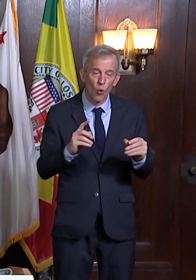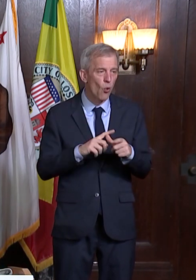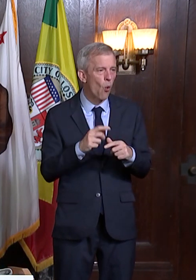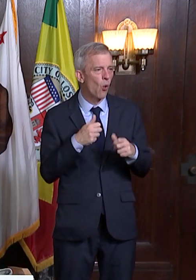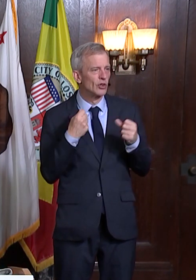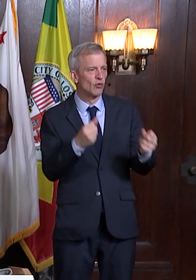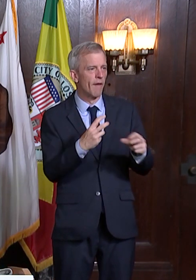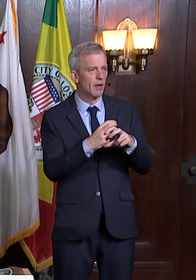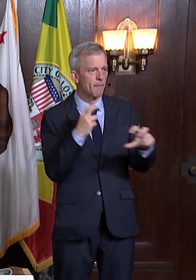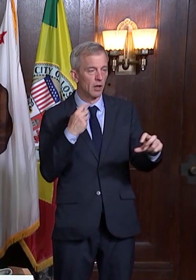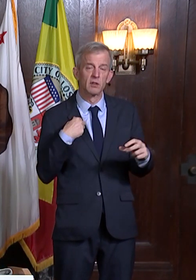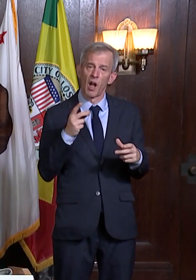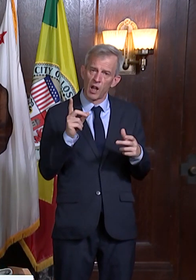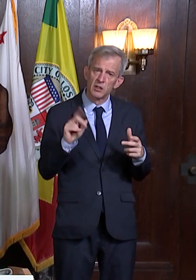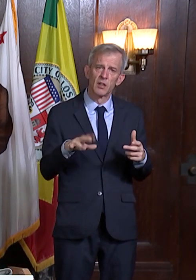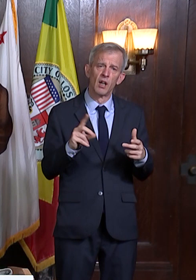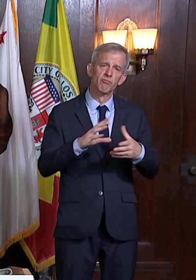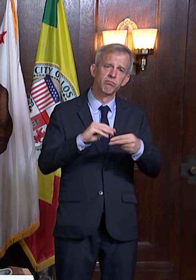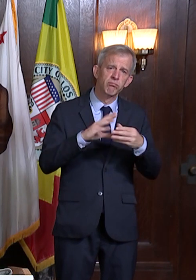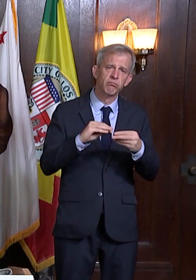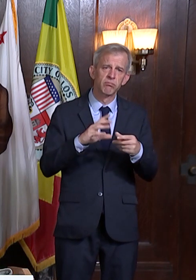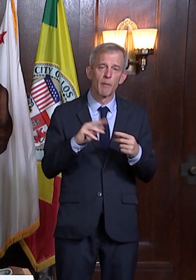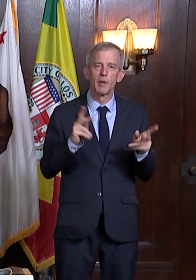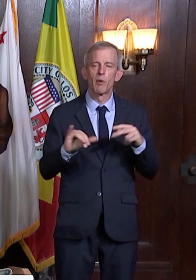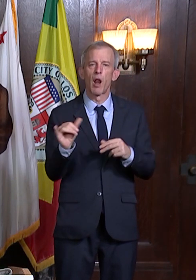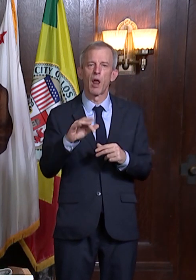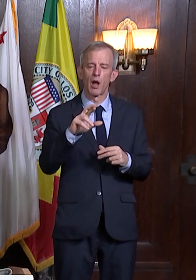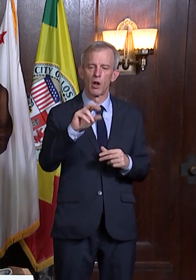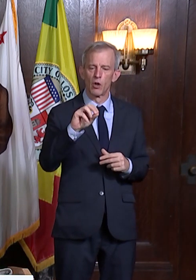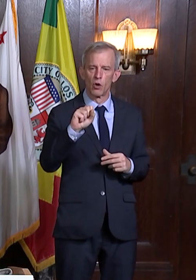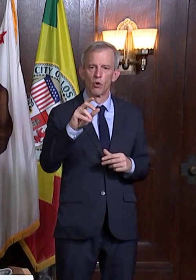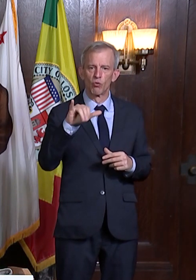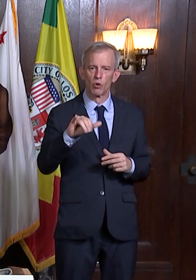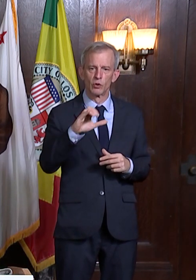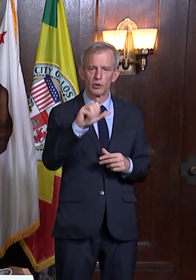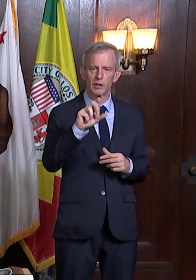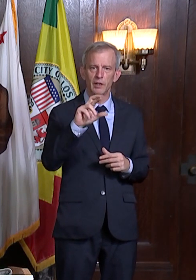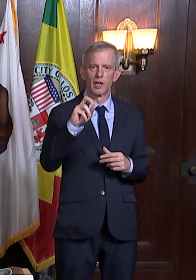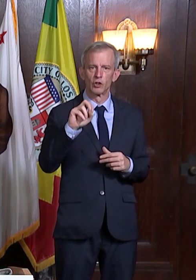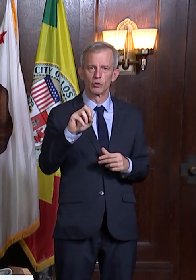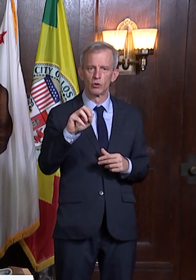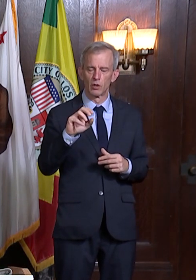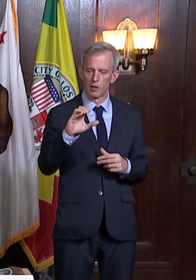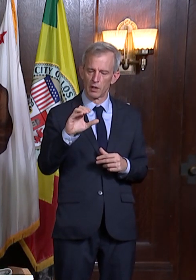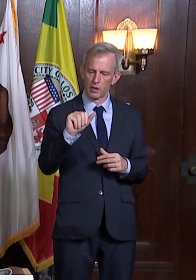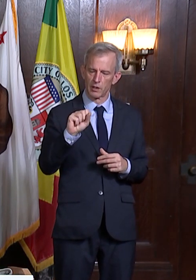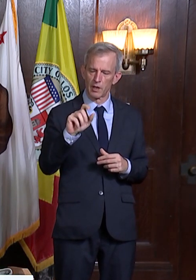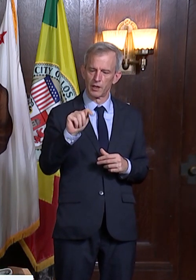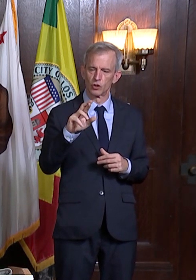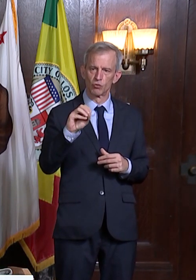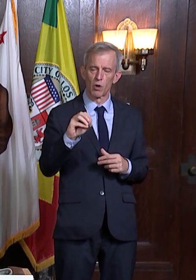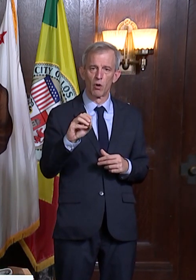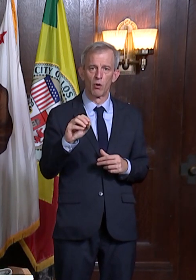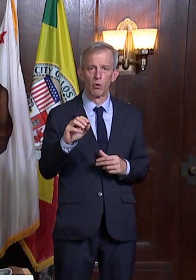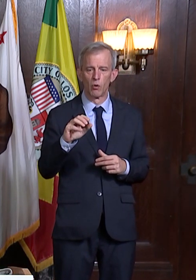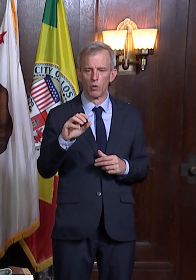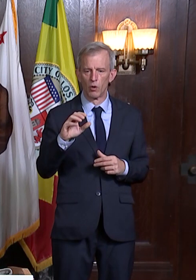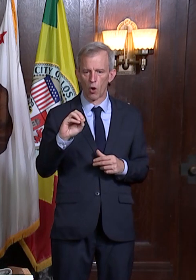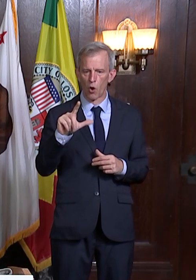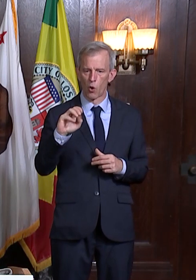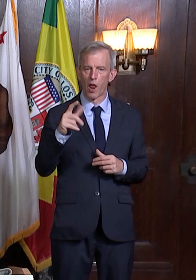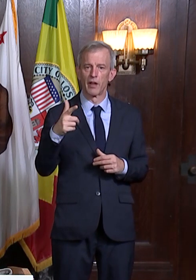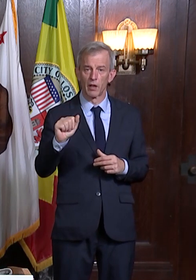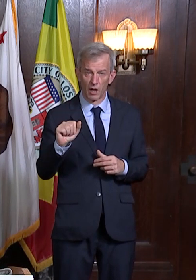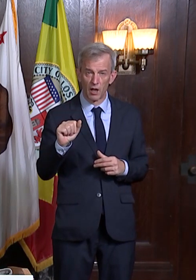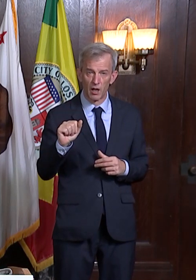with you over the last year and a half. People like Rosary Castro Olega, 63, a beloved mother. She